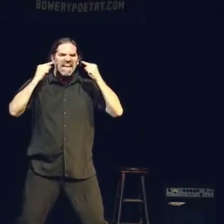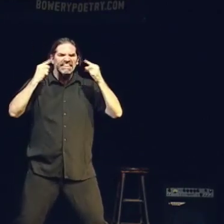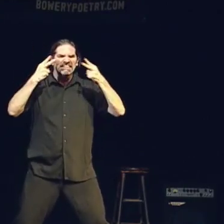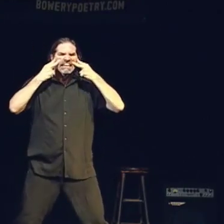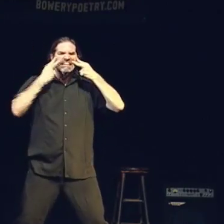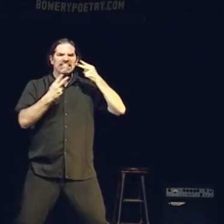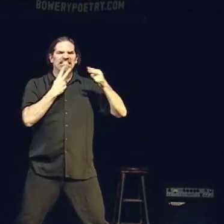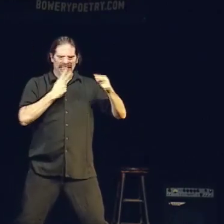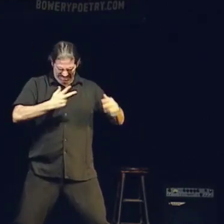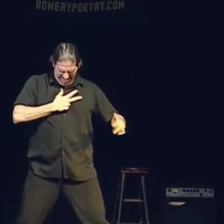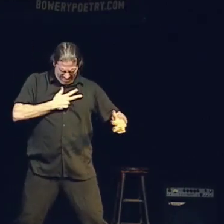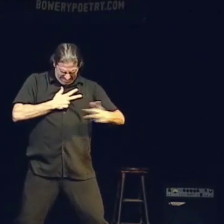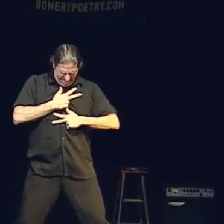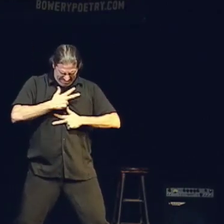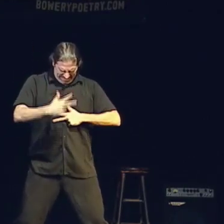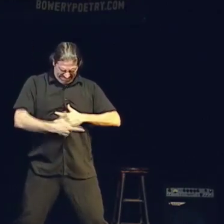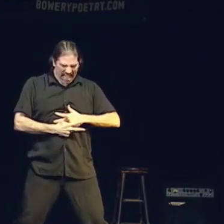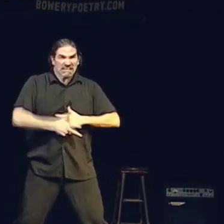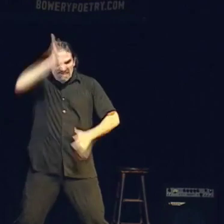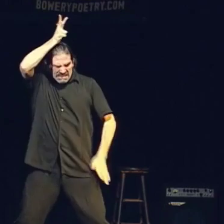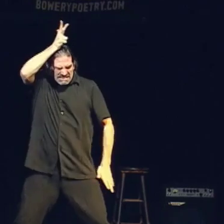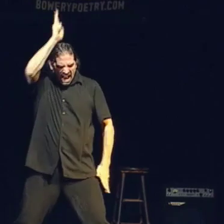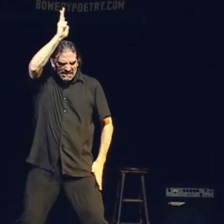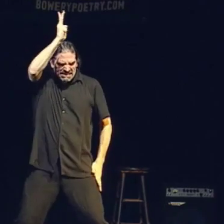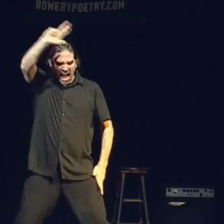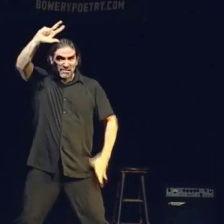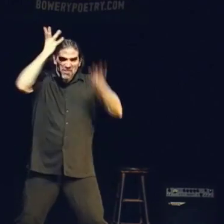king. The king in his ceremonial headdress.